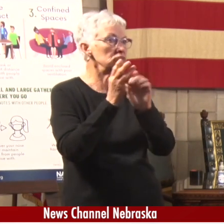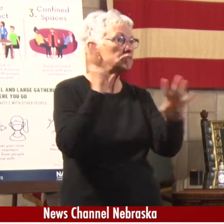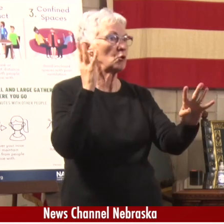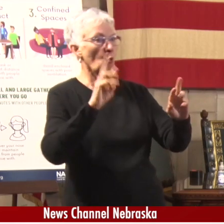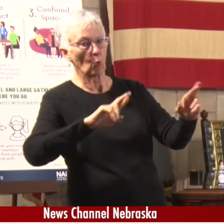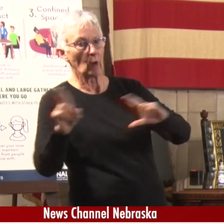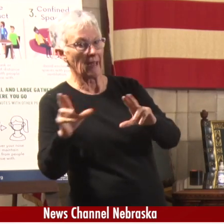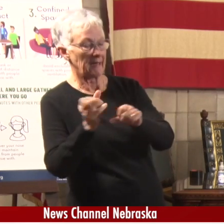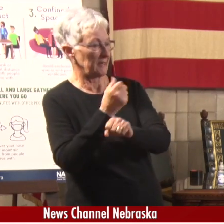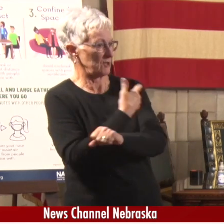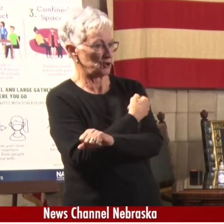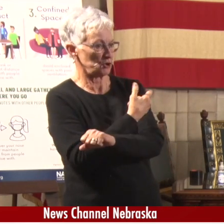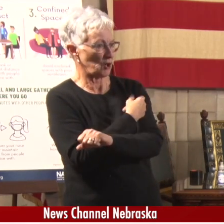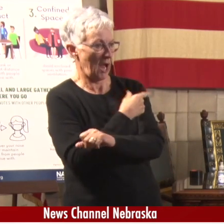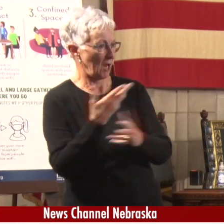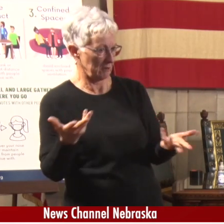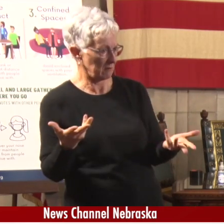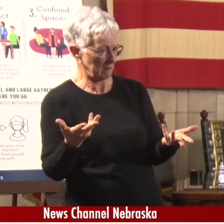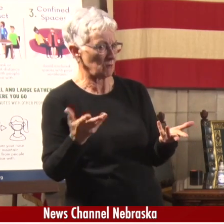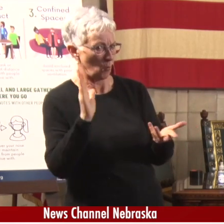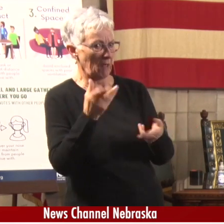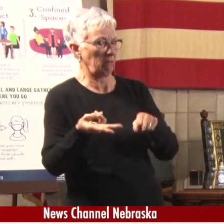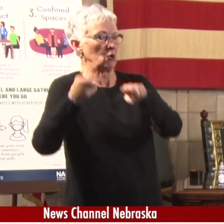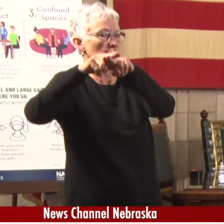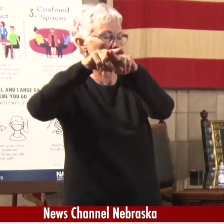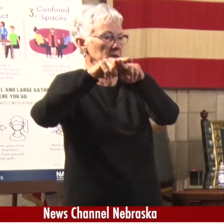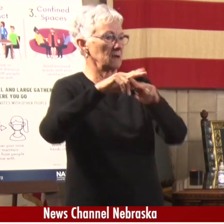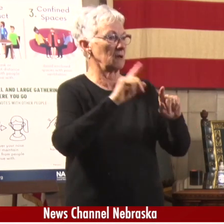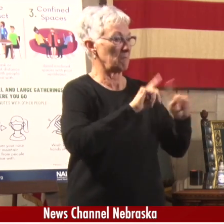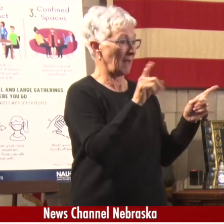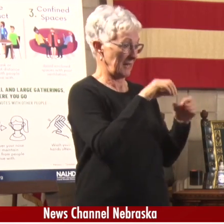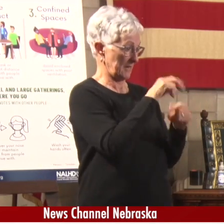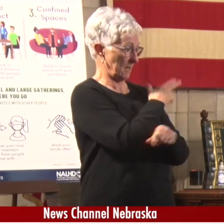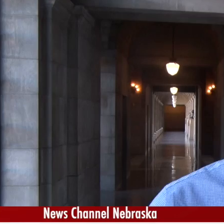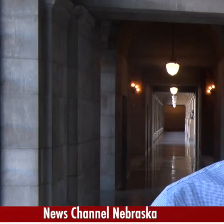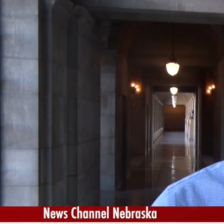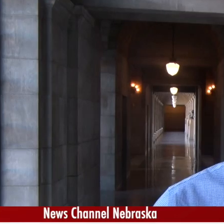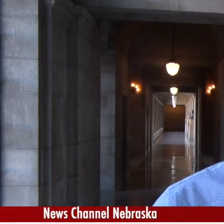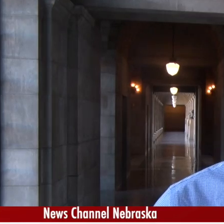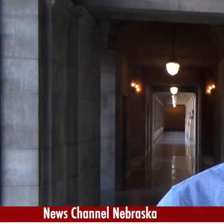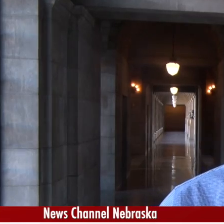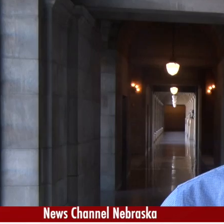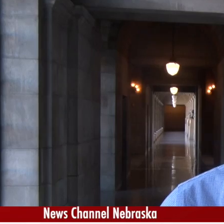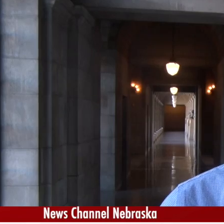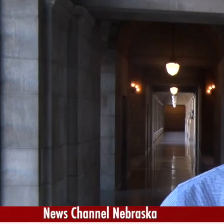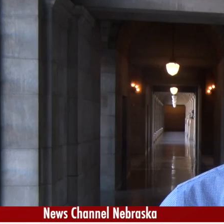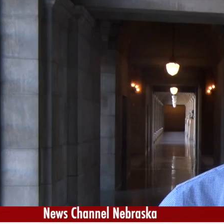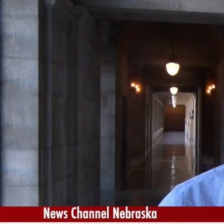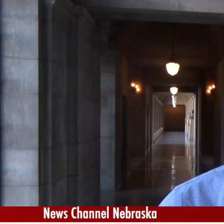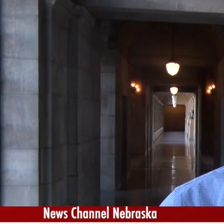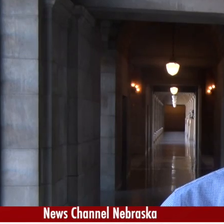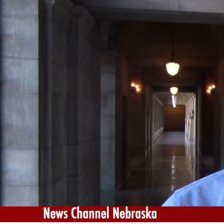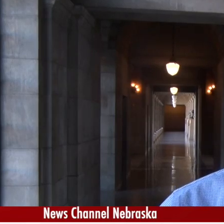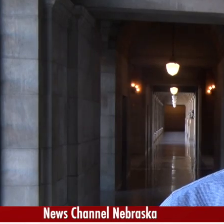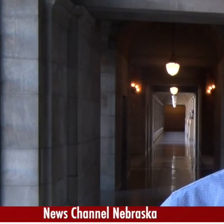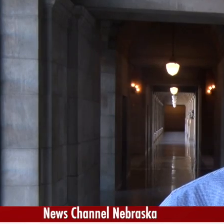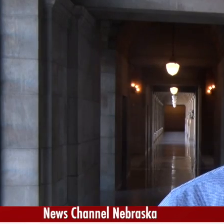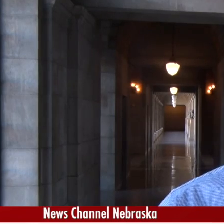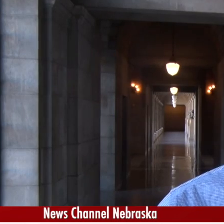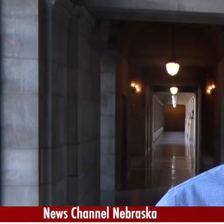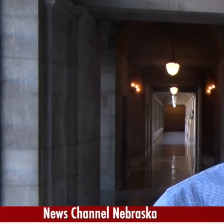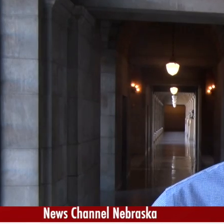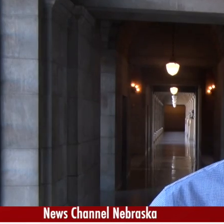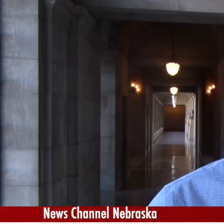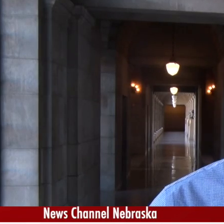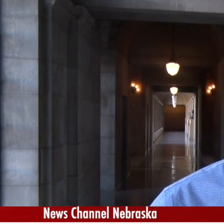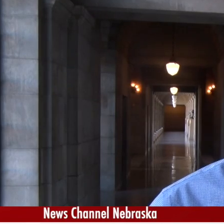in because you can't have your entire staff out because they all have a side effect. Currently, Nebraska is about 1/3 of the way